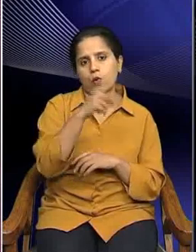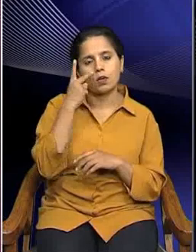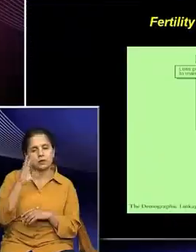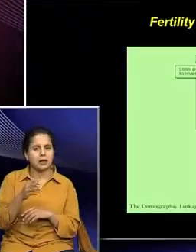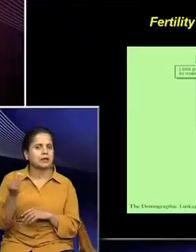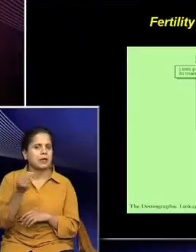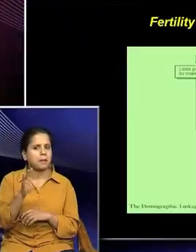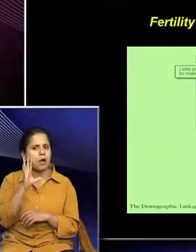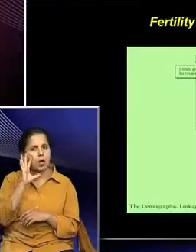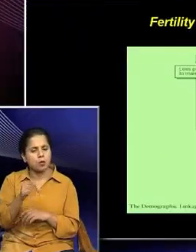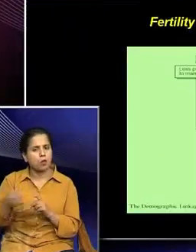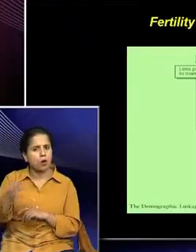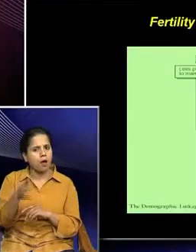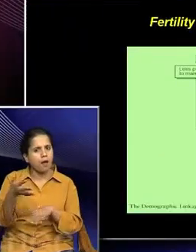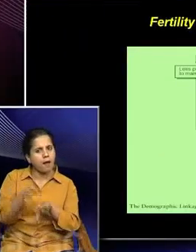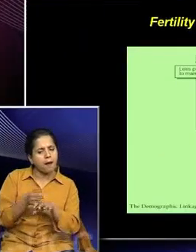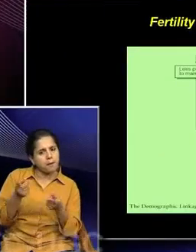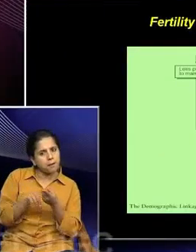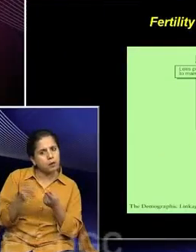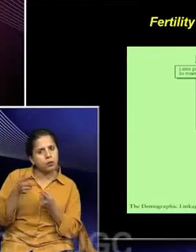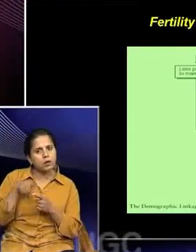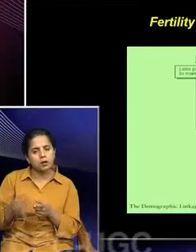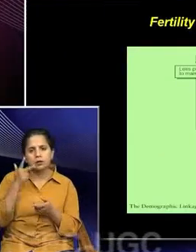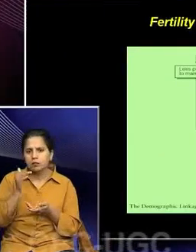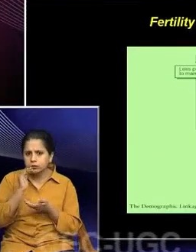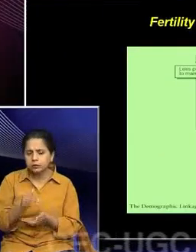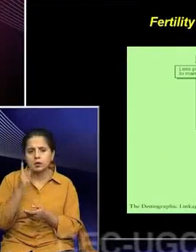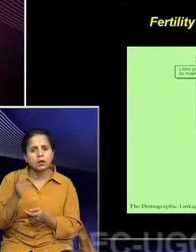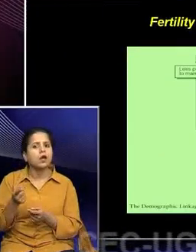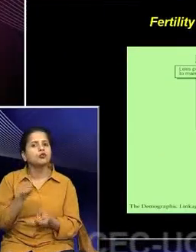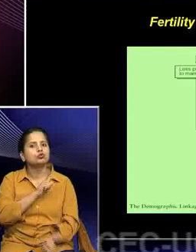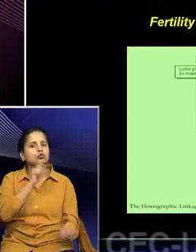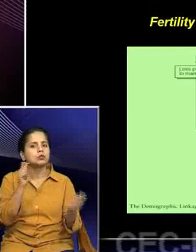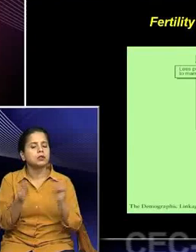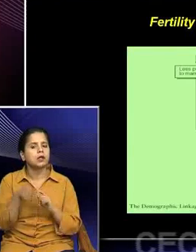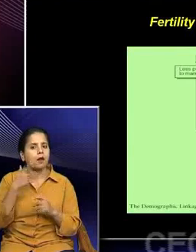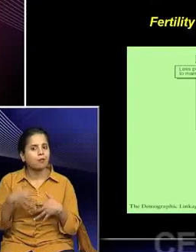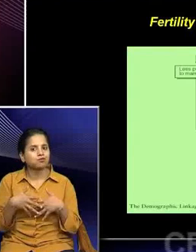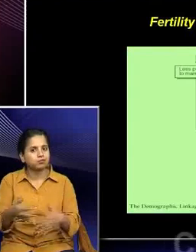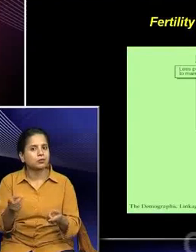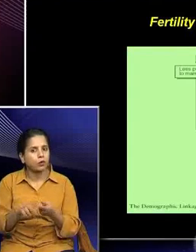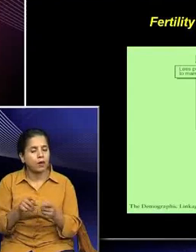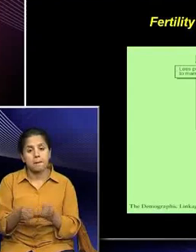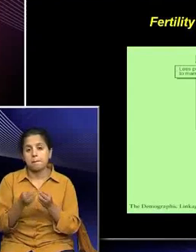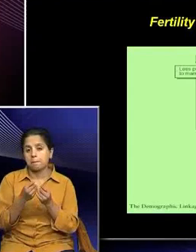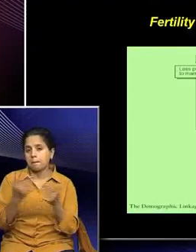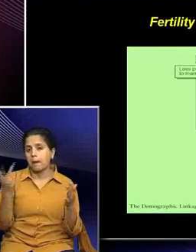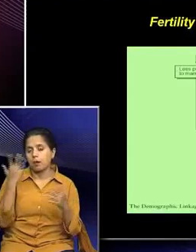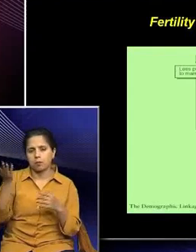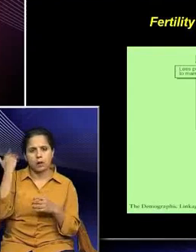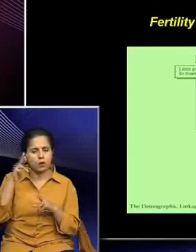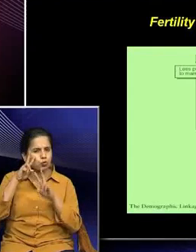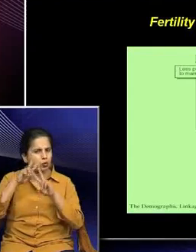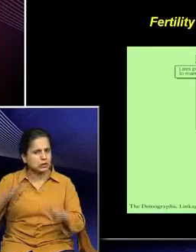of the implications of fertility transition on the reproductive health. So most of the previous research